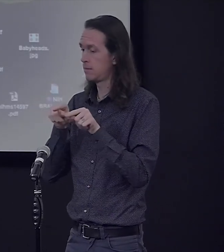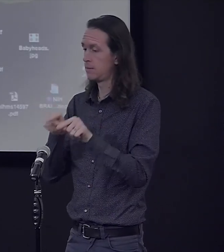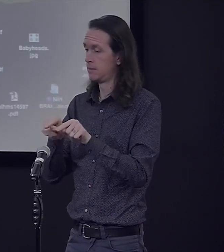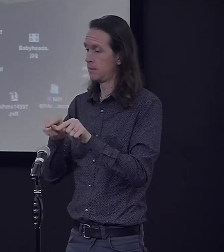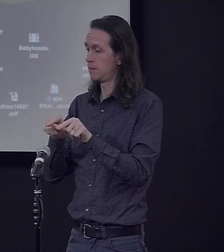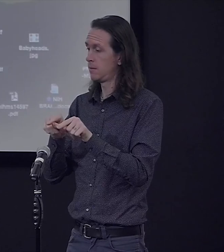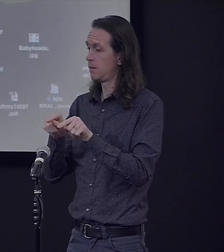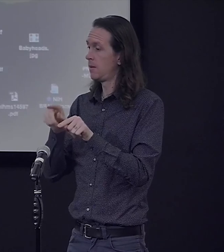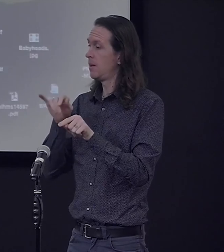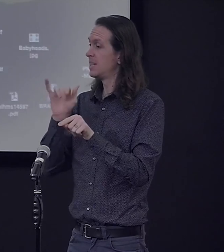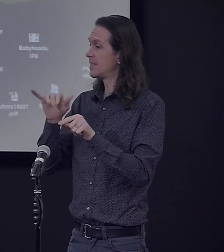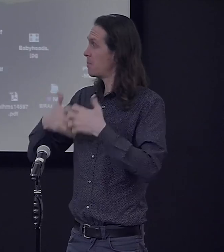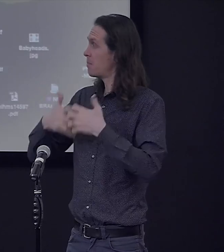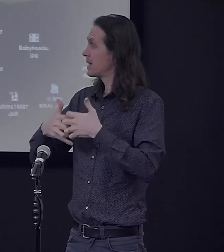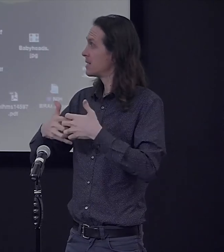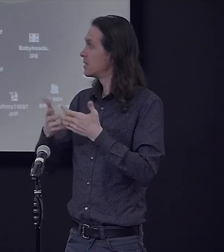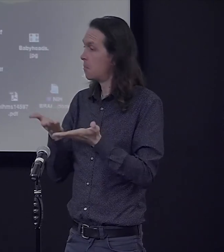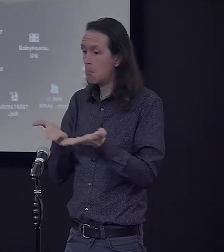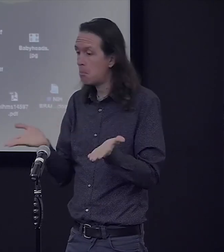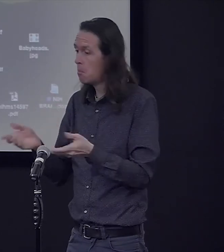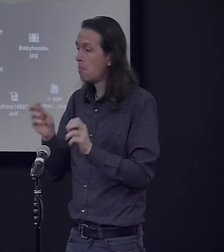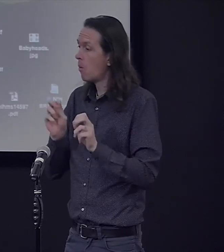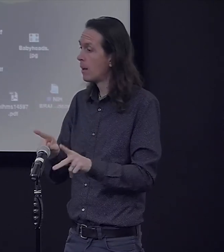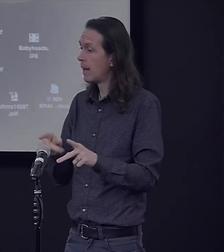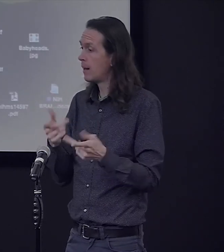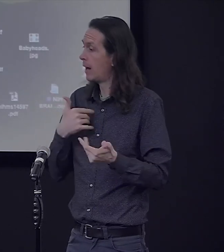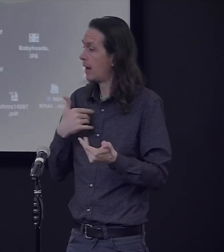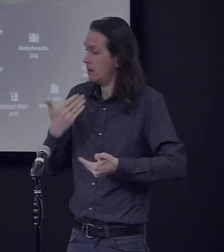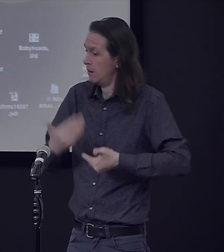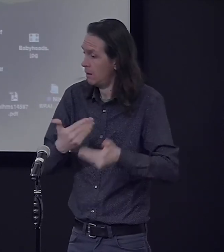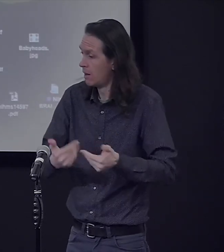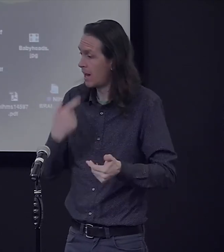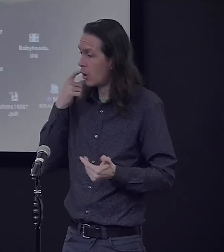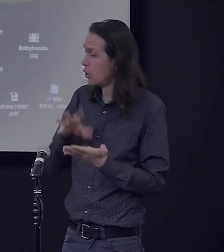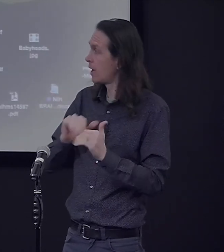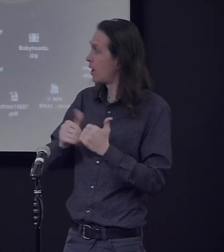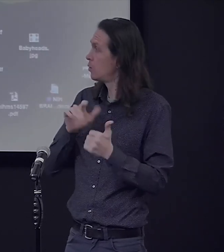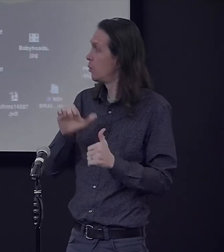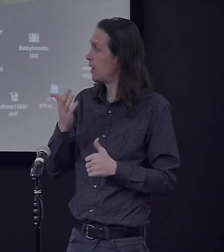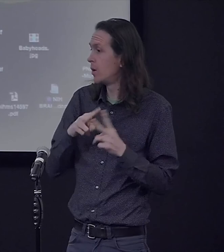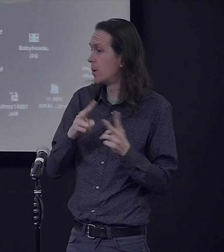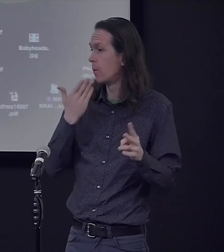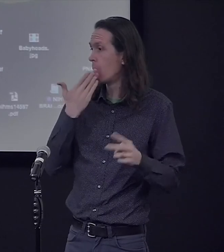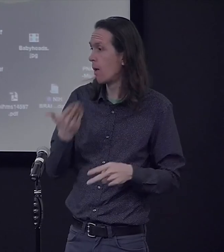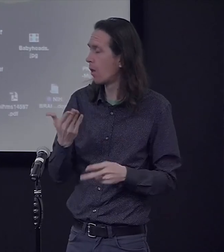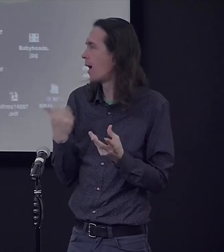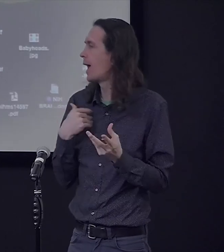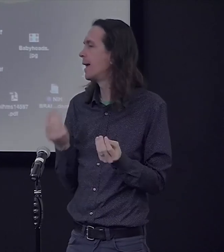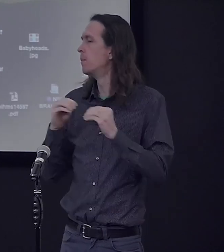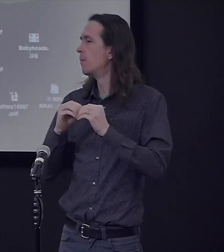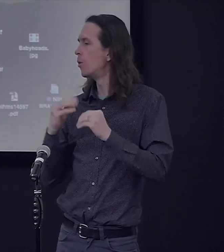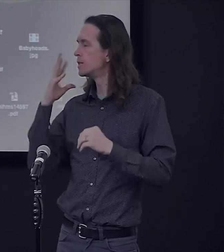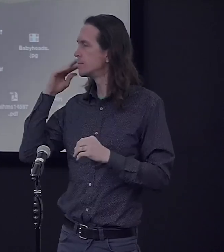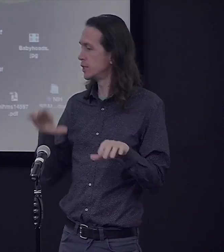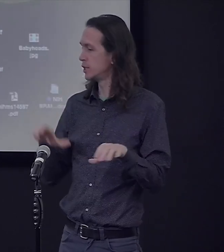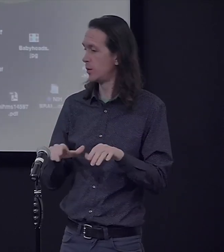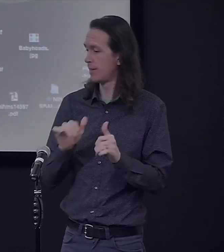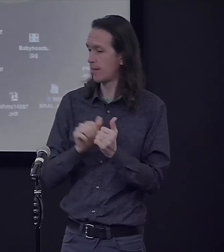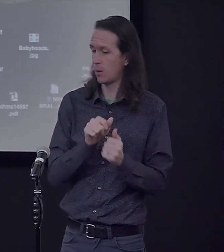know like you said by the theta and the gamma correlations is that okay so if that's the mechanism okay and i'm learning how to